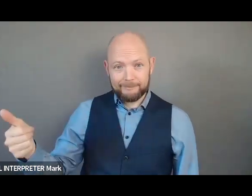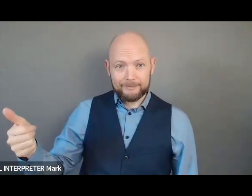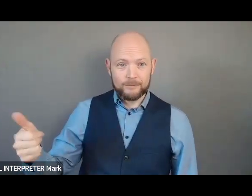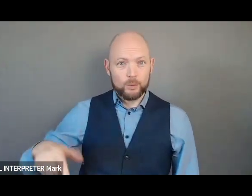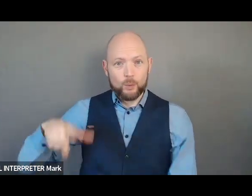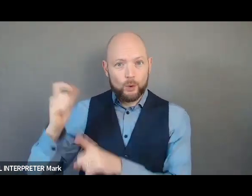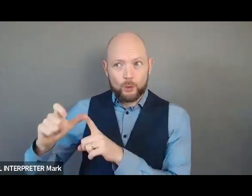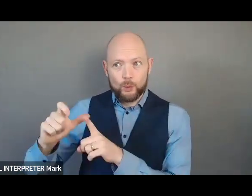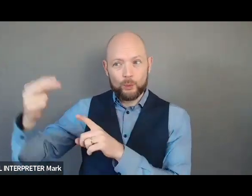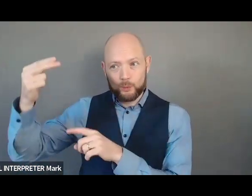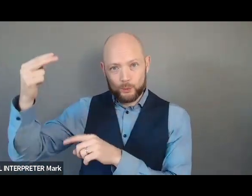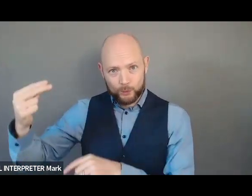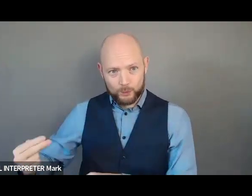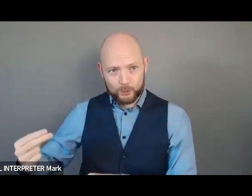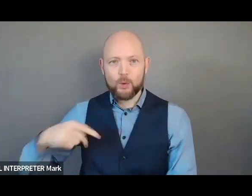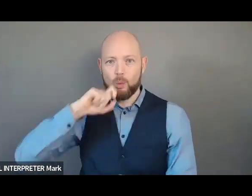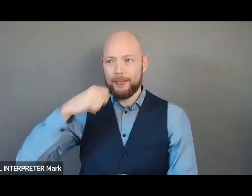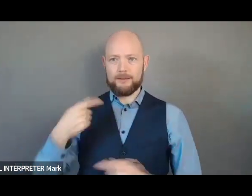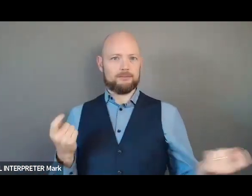keep everybody to that, and